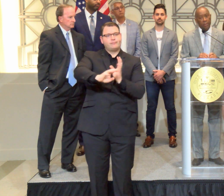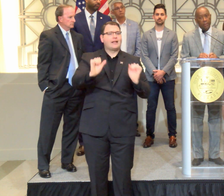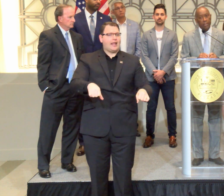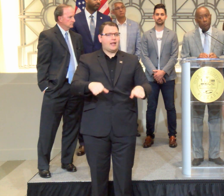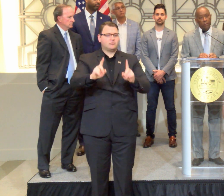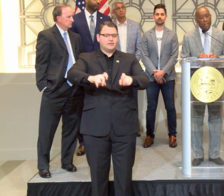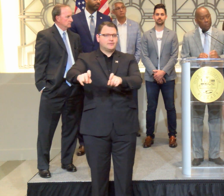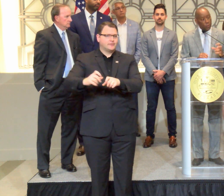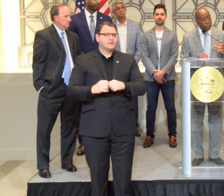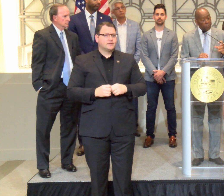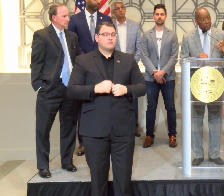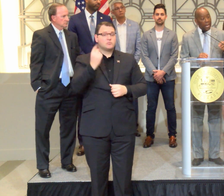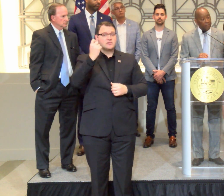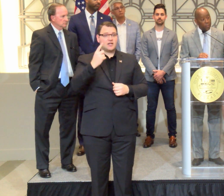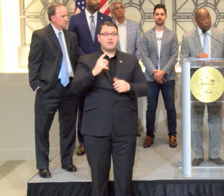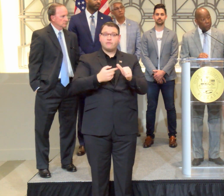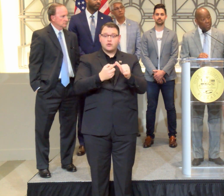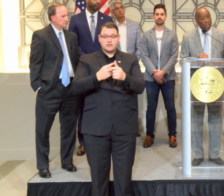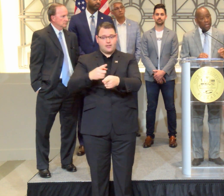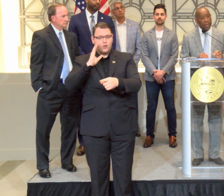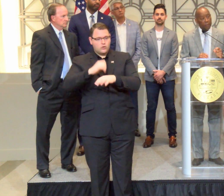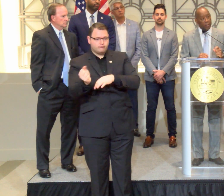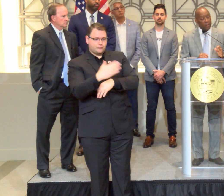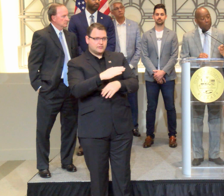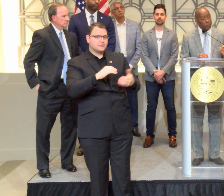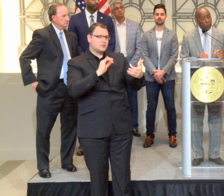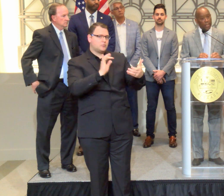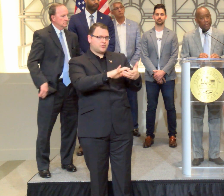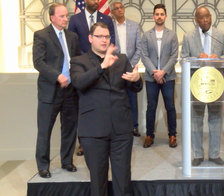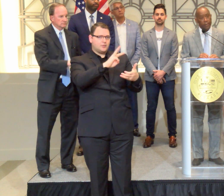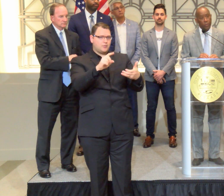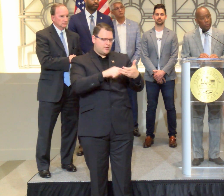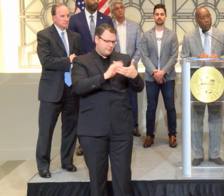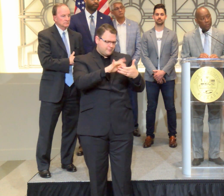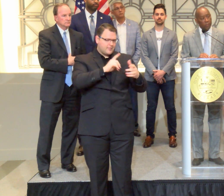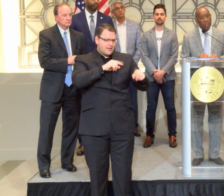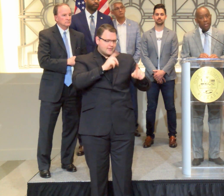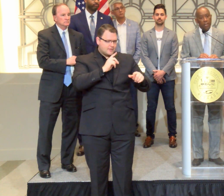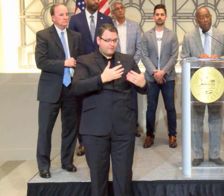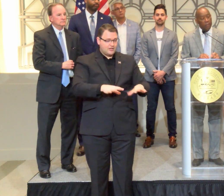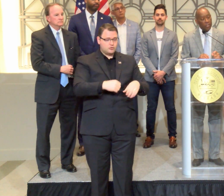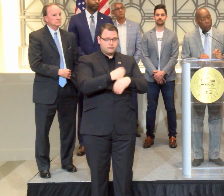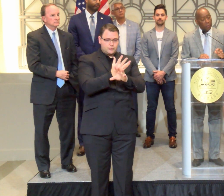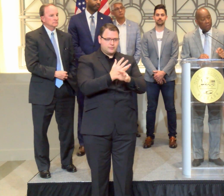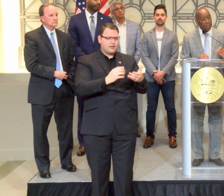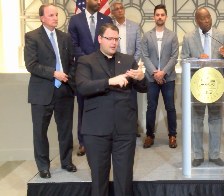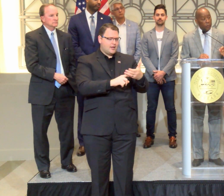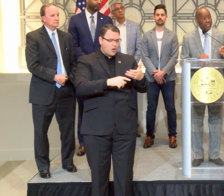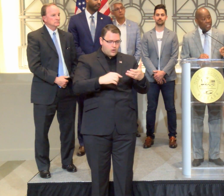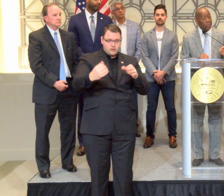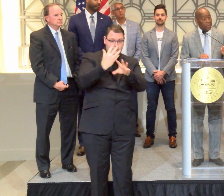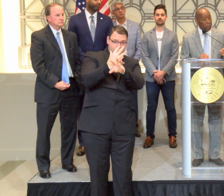be placed in touch with a nurse, live nurse, and that person will ask a series of questions, and then you will be